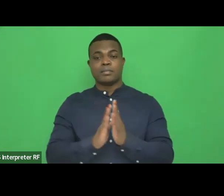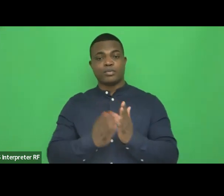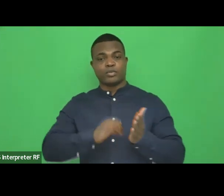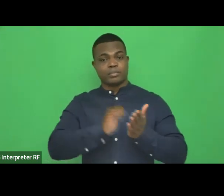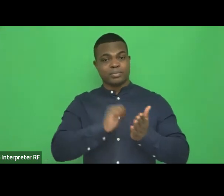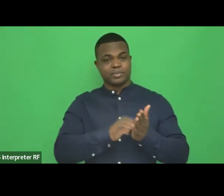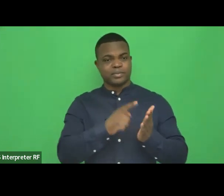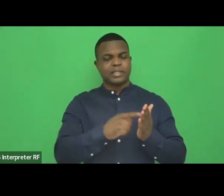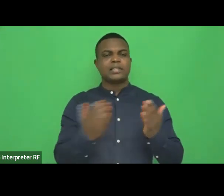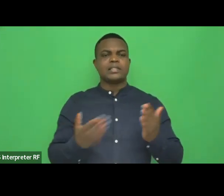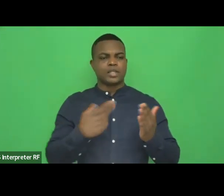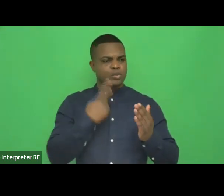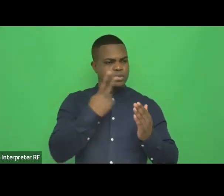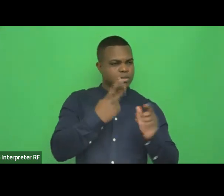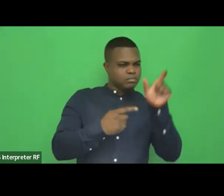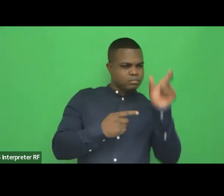of the subsections.